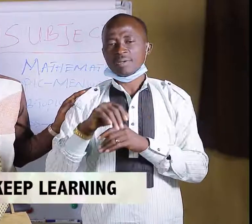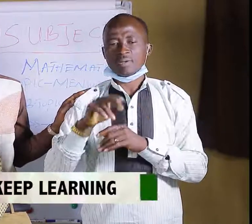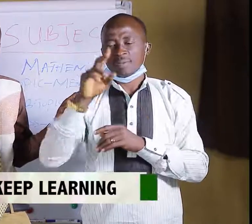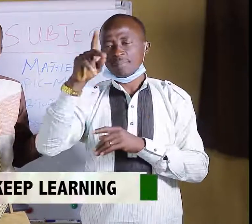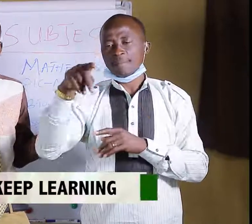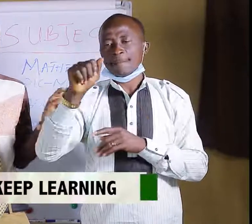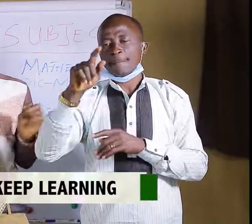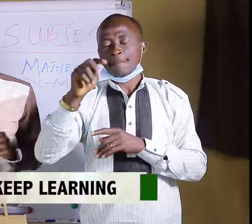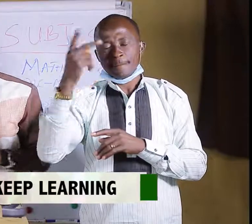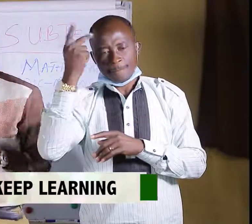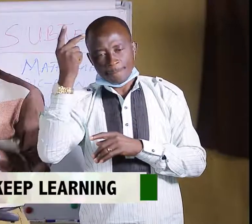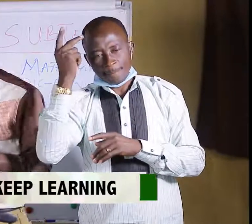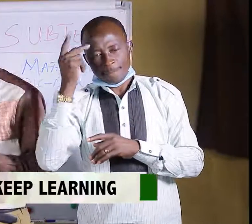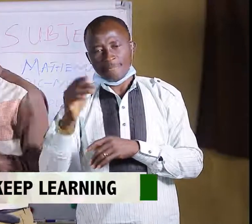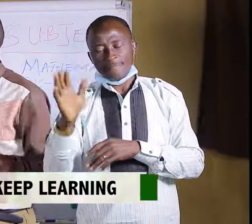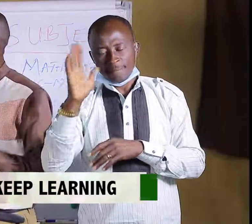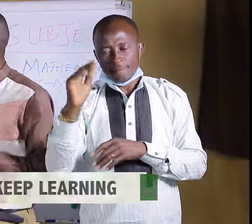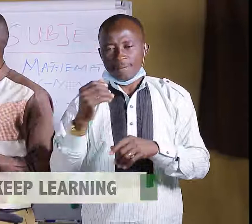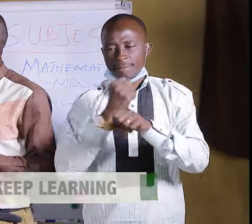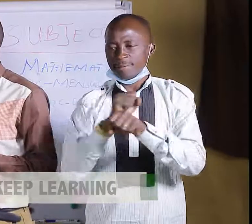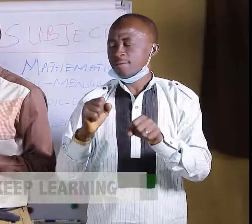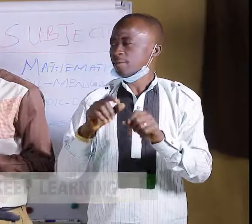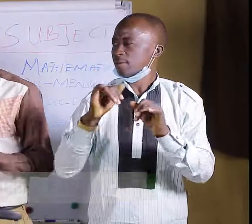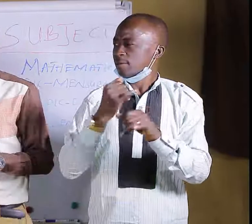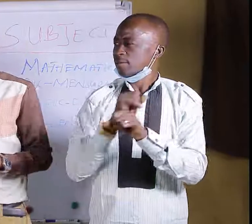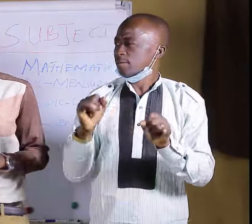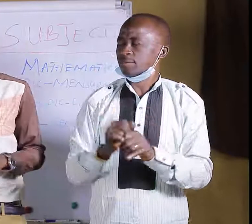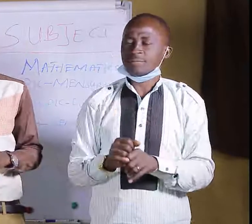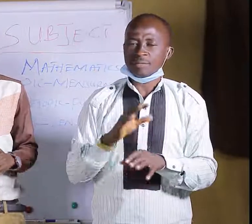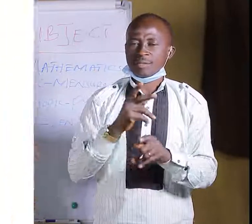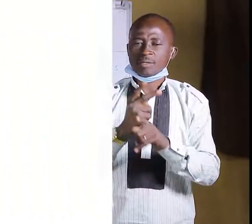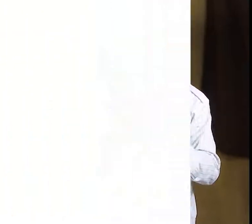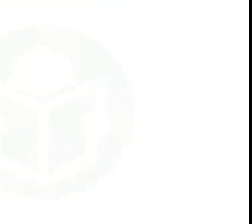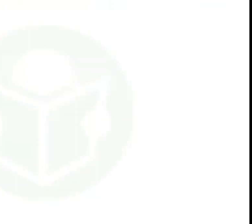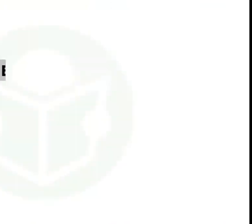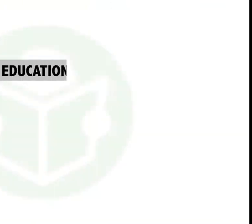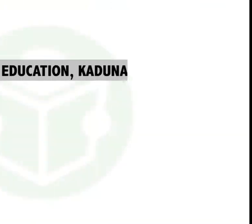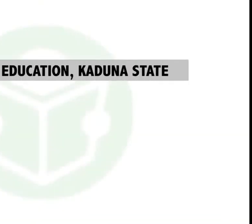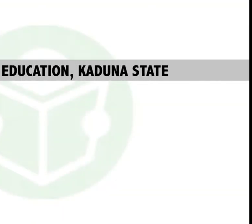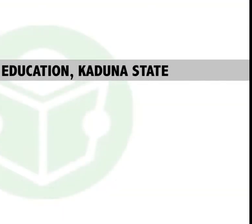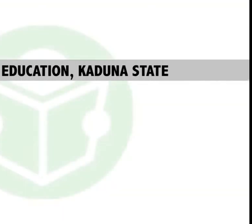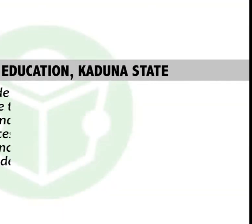Mr. Patrick. Well done, sir. Stay safe and keep learning well. Thank you.